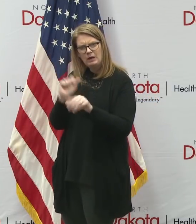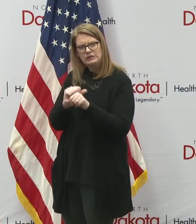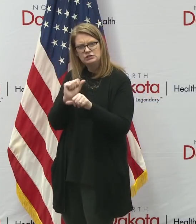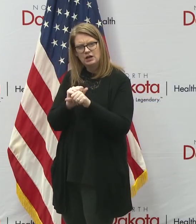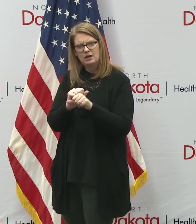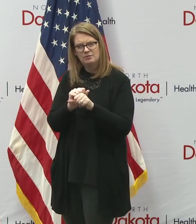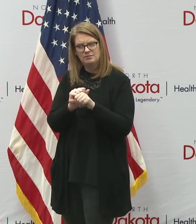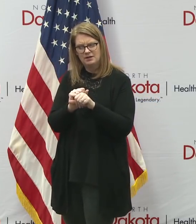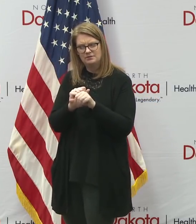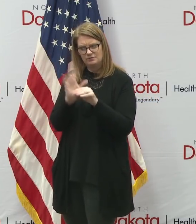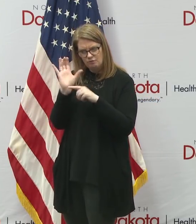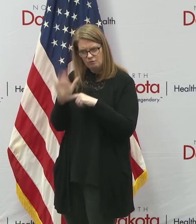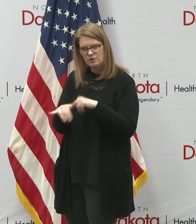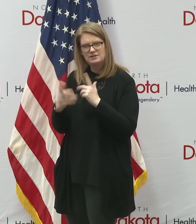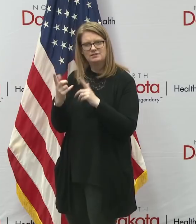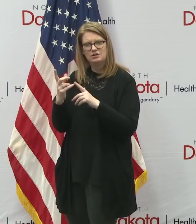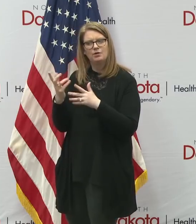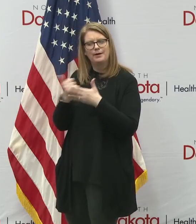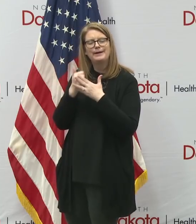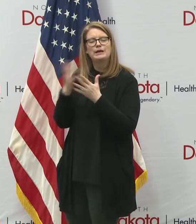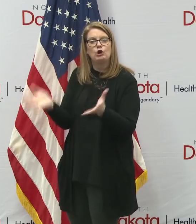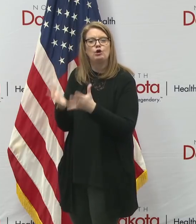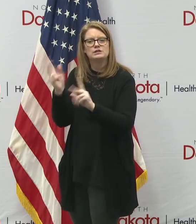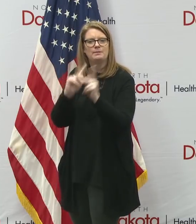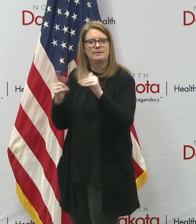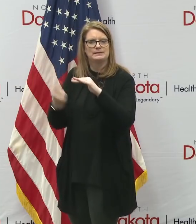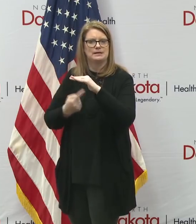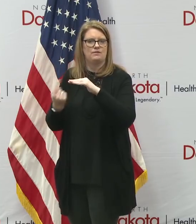people to self-isolate. That's the balance we're trying to find right now.